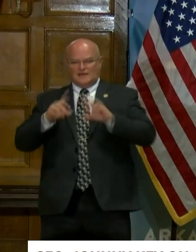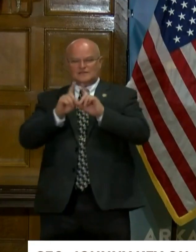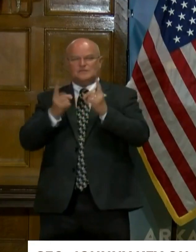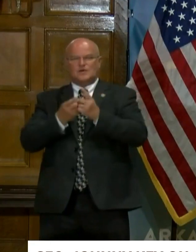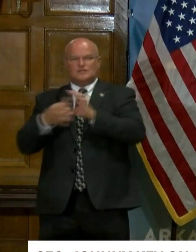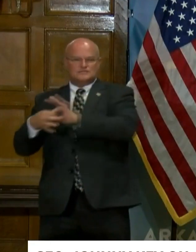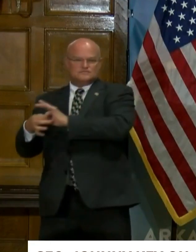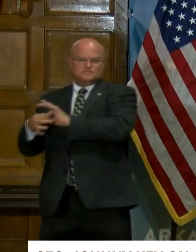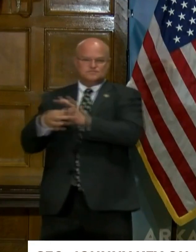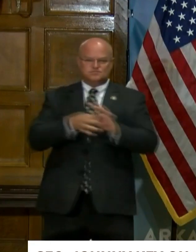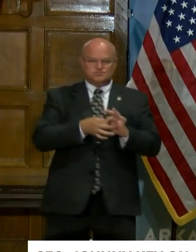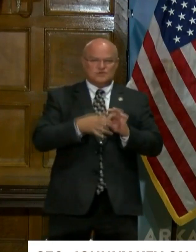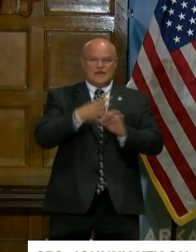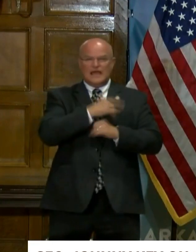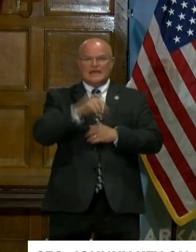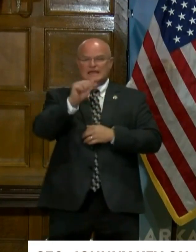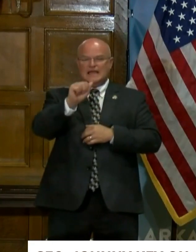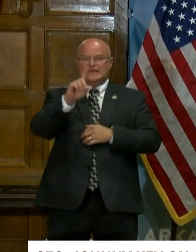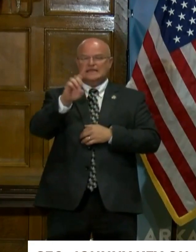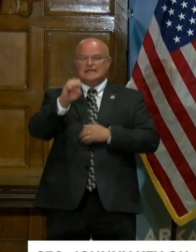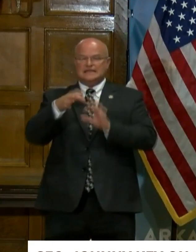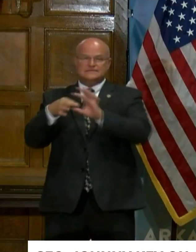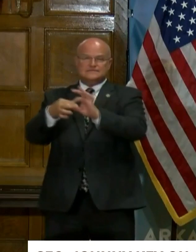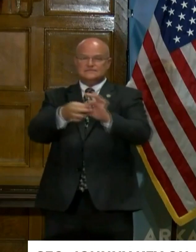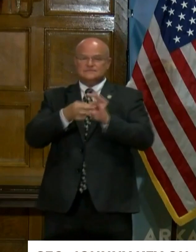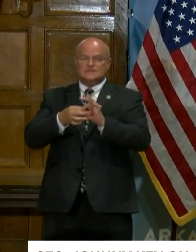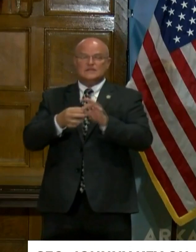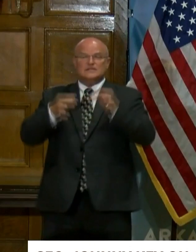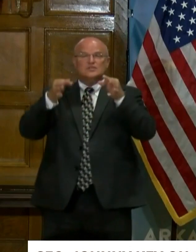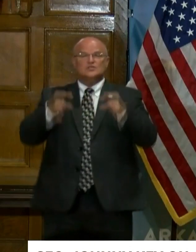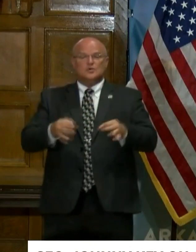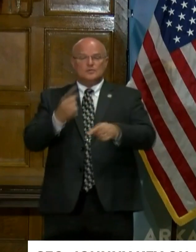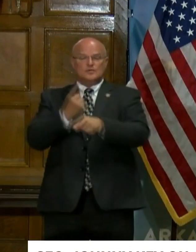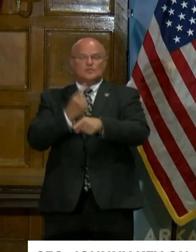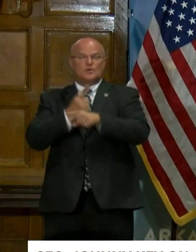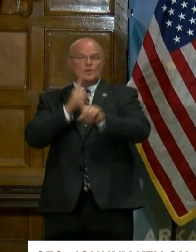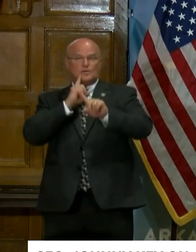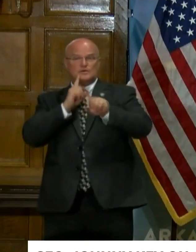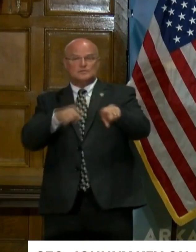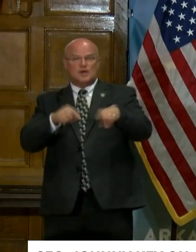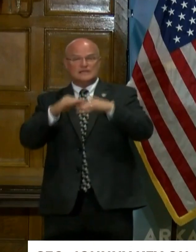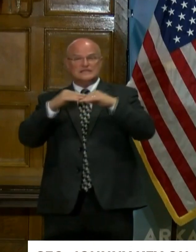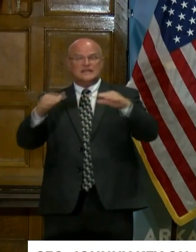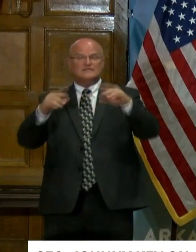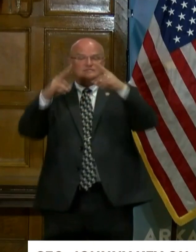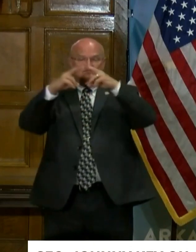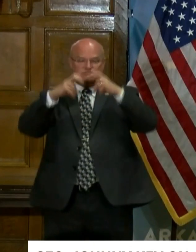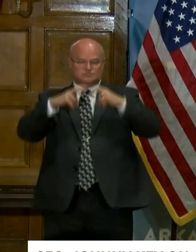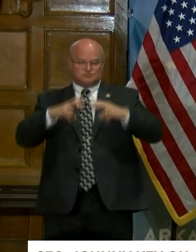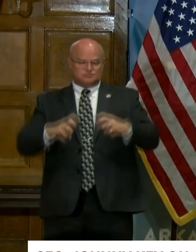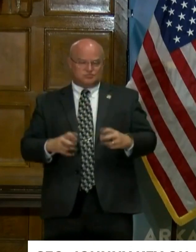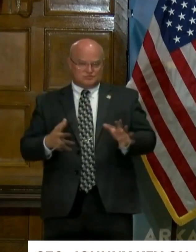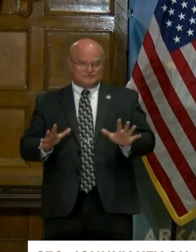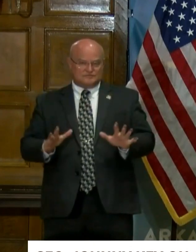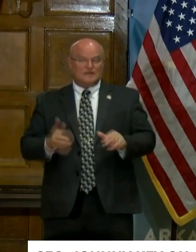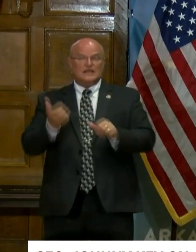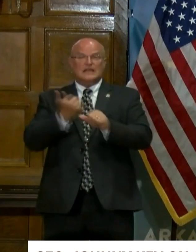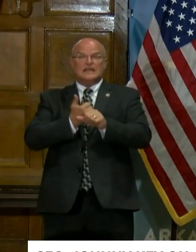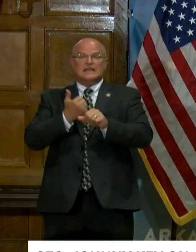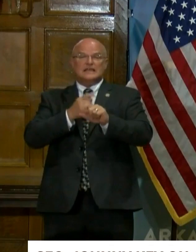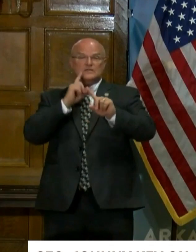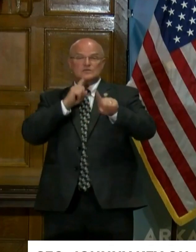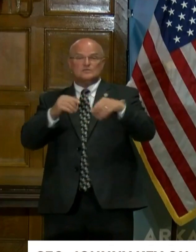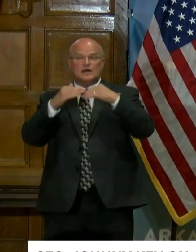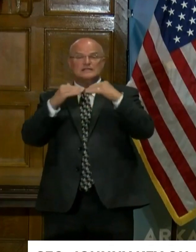the Arkansas Department of Education to determine the appropriate response level based on an analysis of the factors. Each response